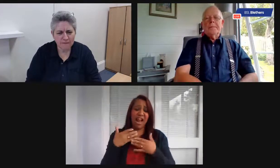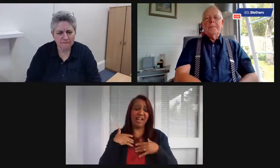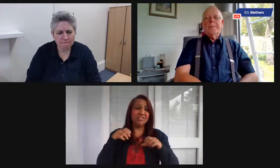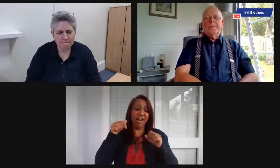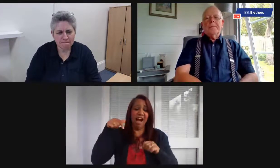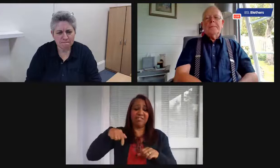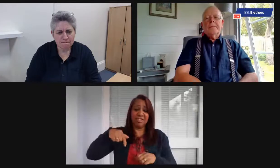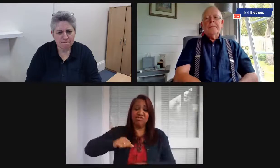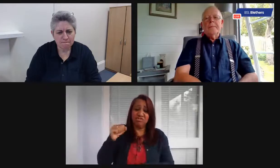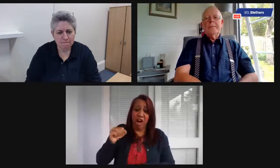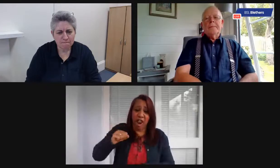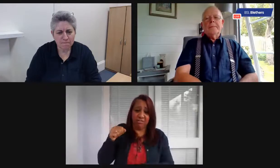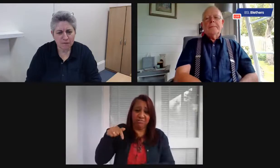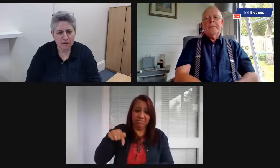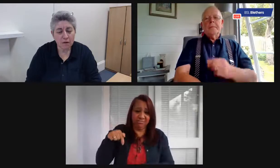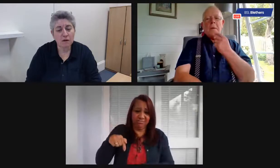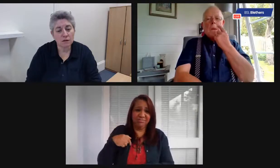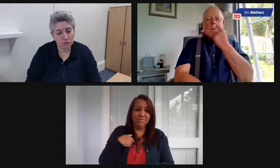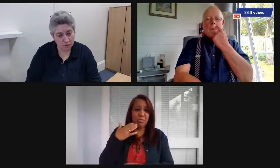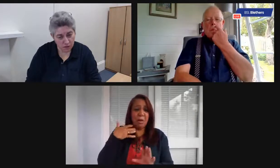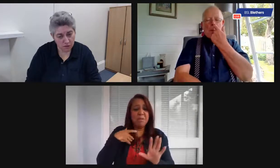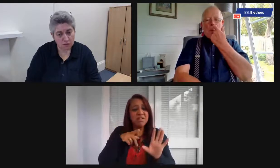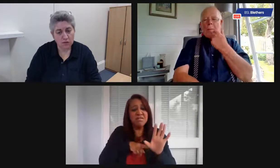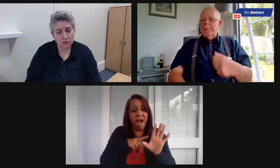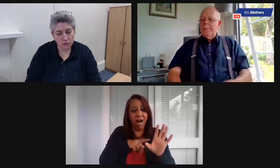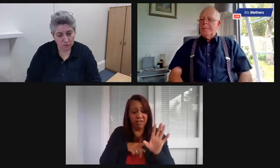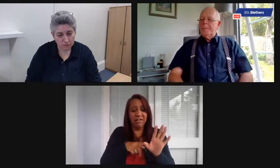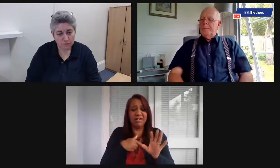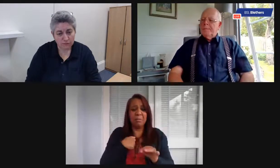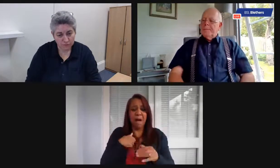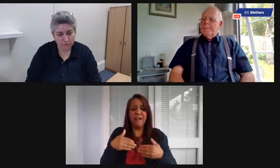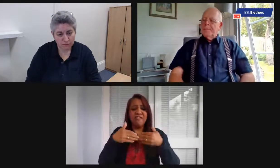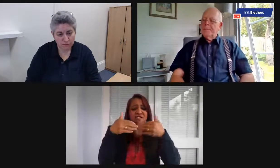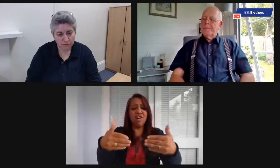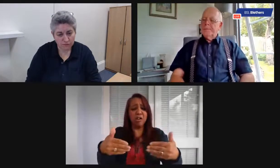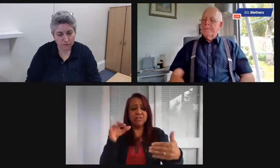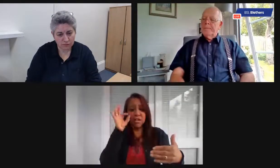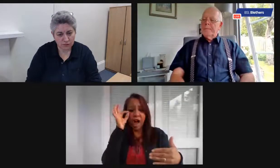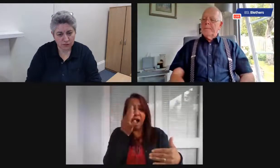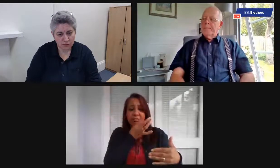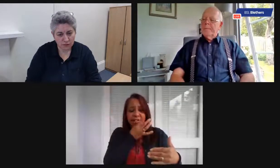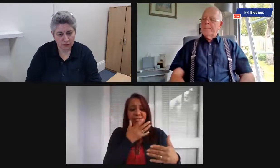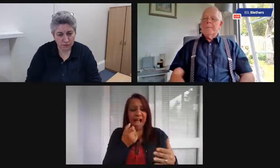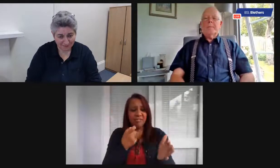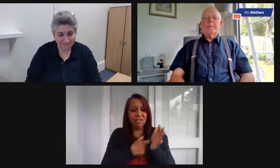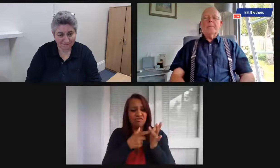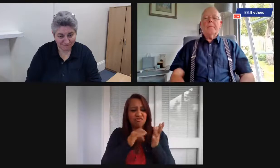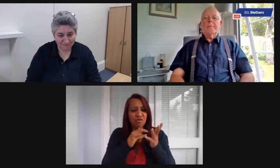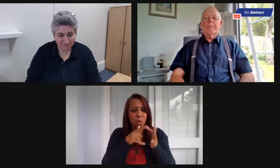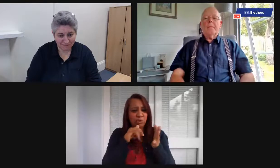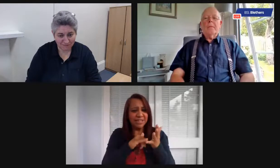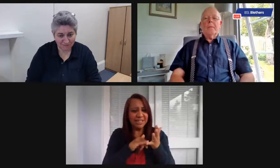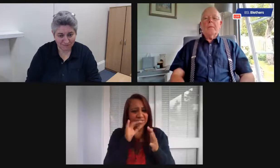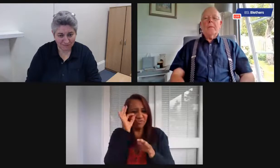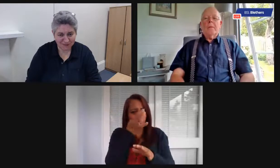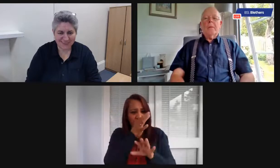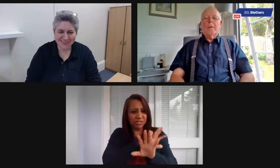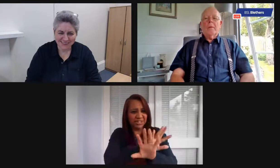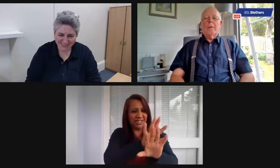nature? Well, my love for nature started when I was very, very young. You know, living in Scotland, we